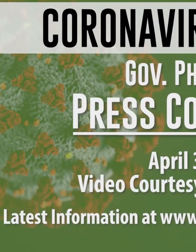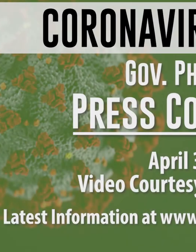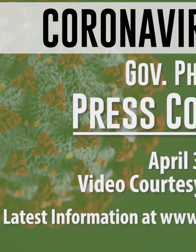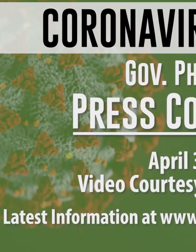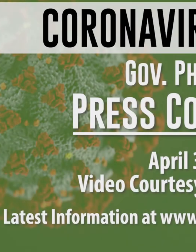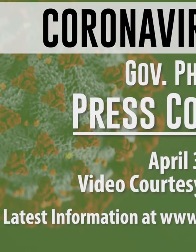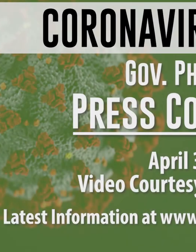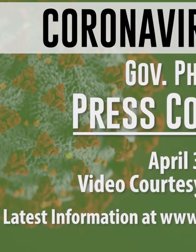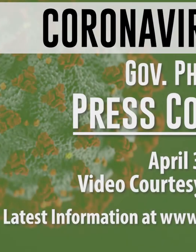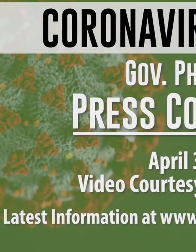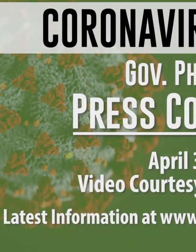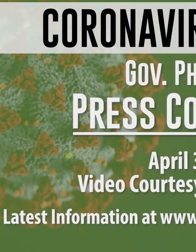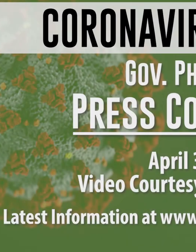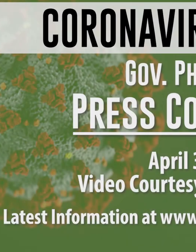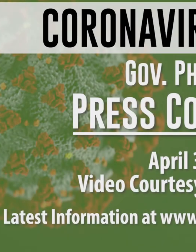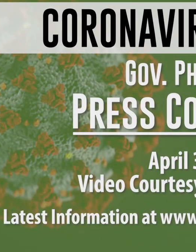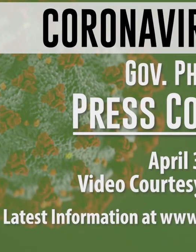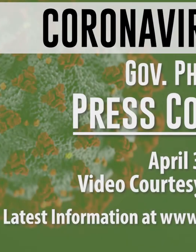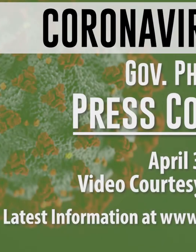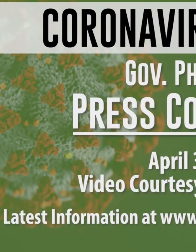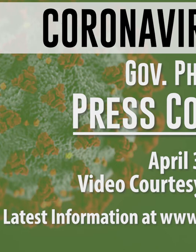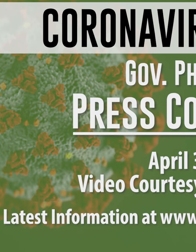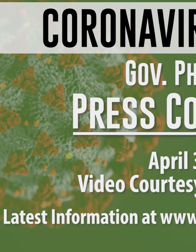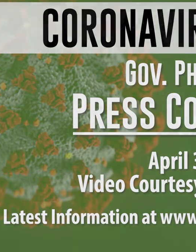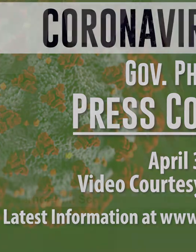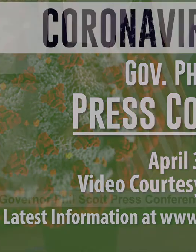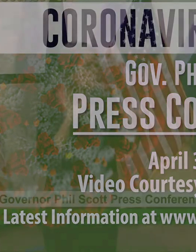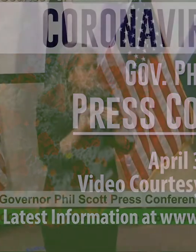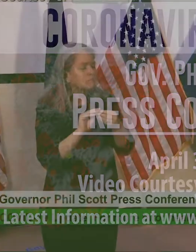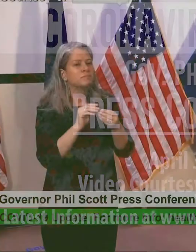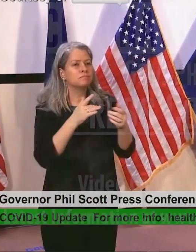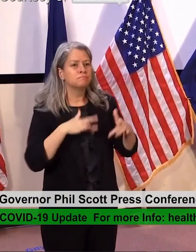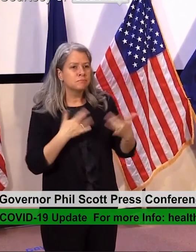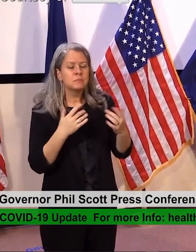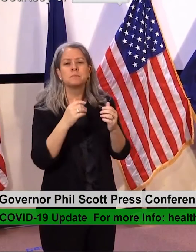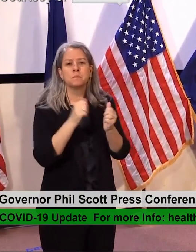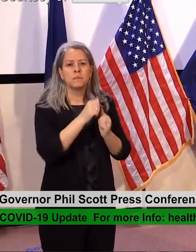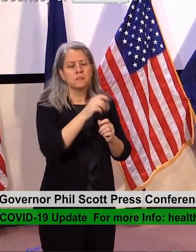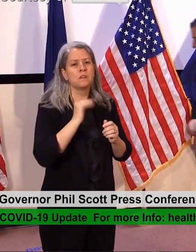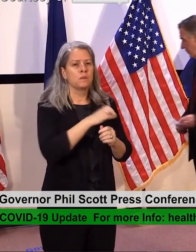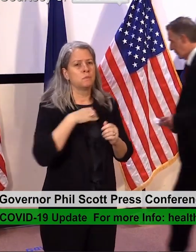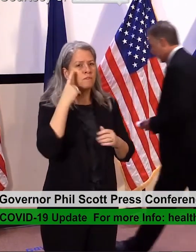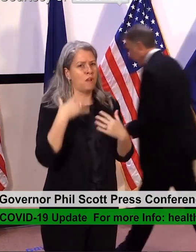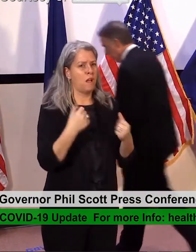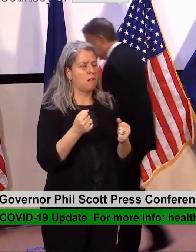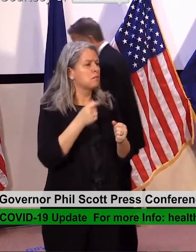Good morning, everyone. We'll start today with an update from our Commissioner of Health, Dr. Levine.